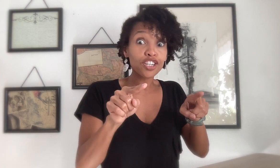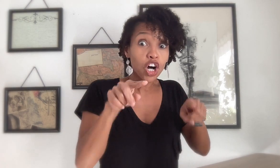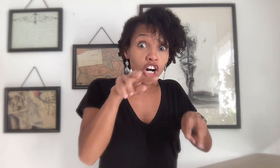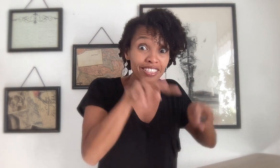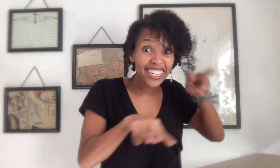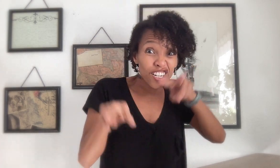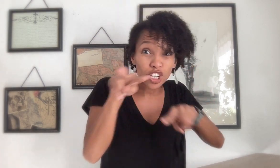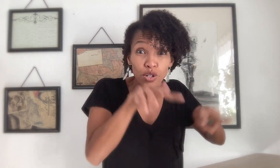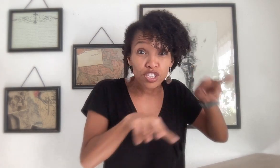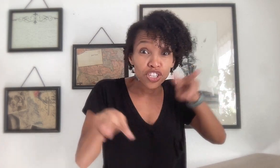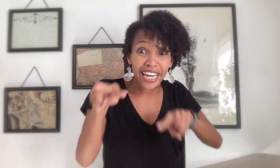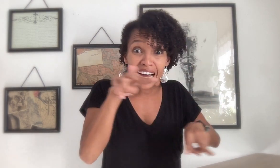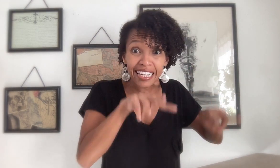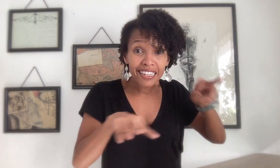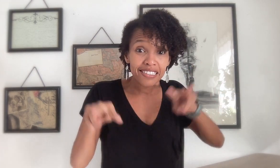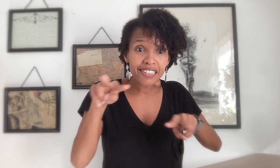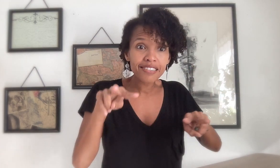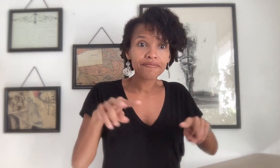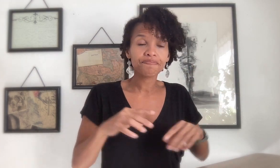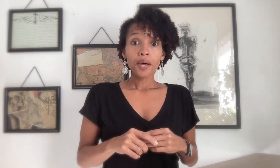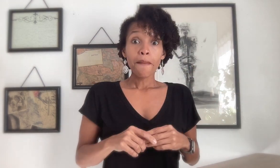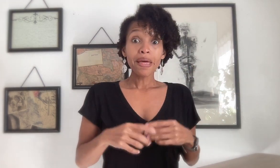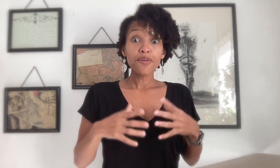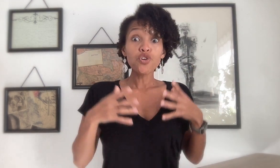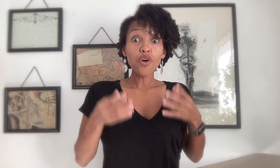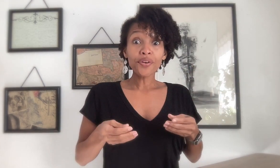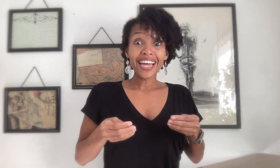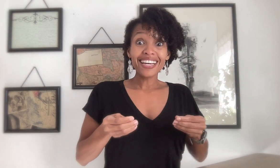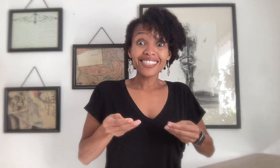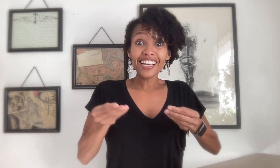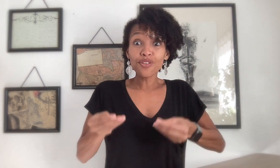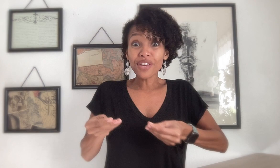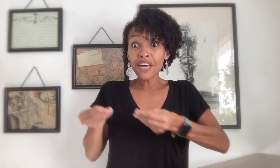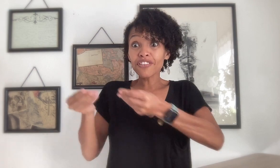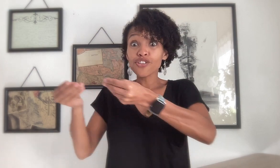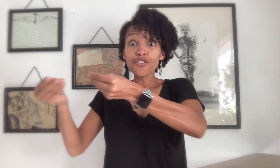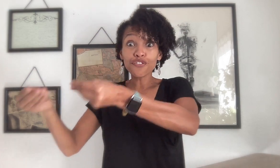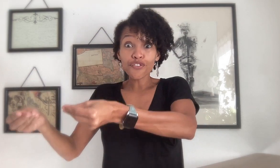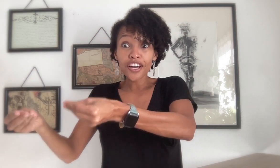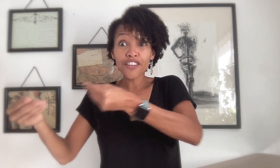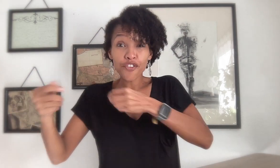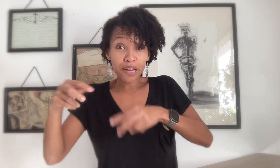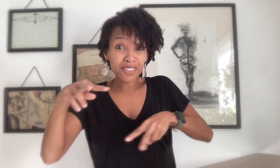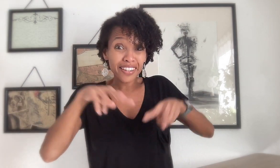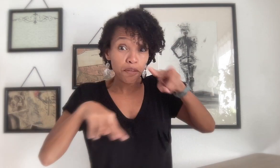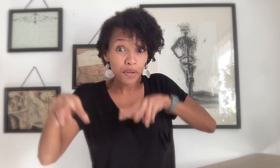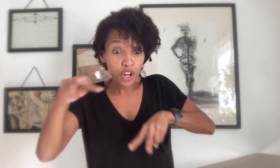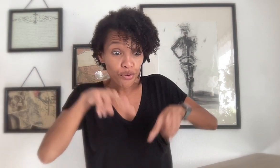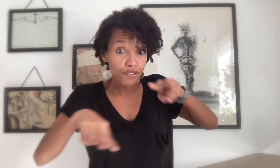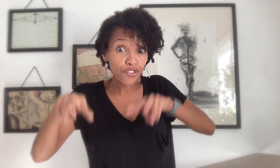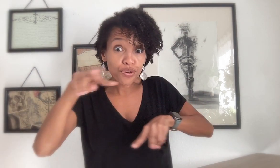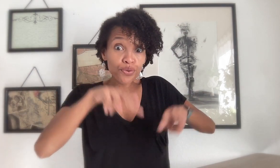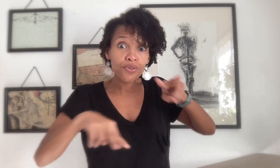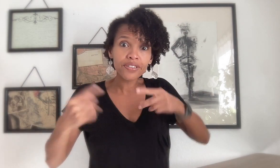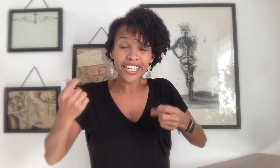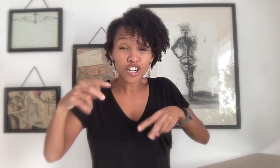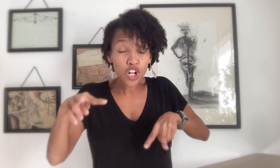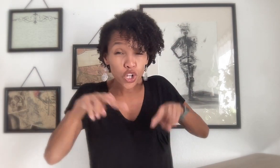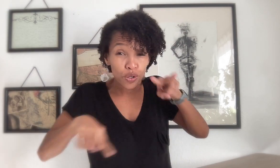car and take a close look at it. Maybe you wrote an essay and you gave it to your friend for them to like peer review, take a close